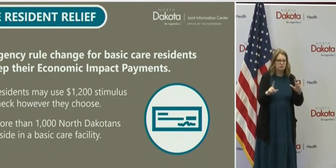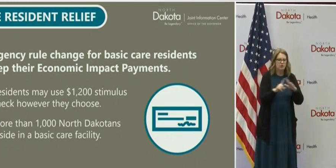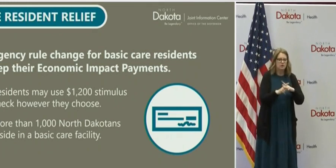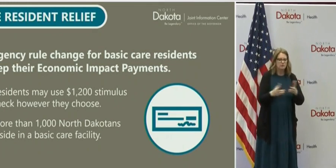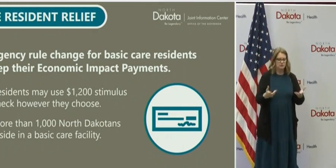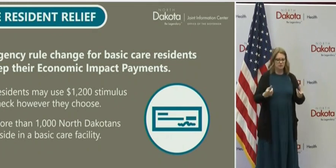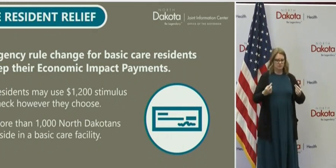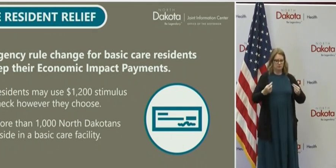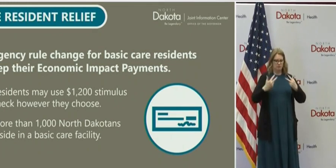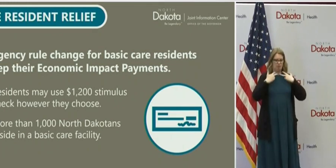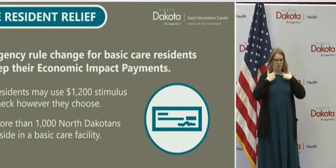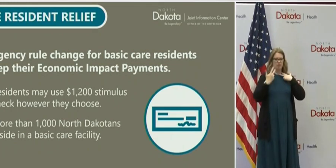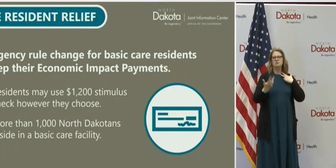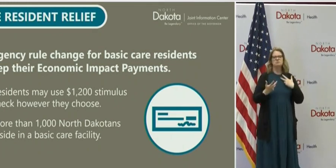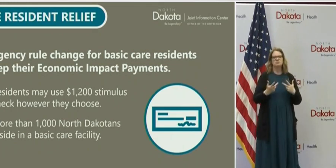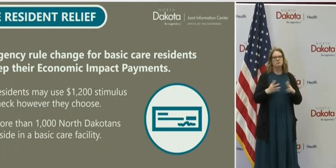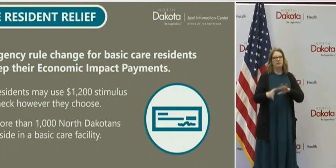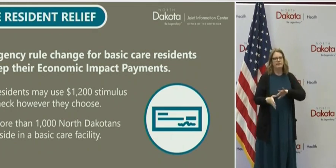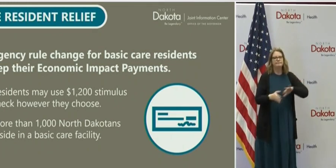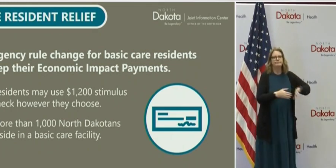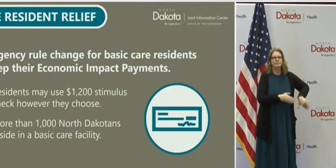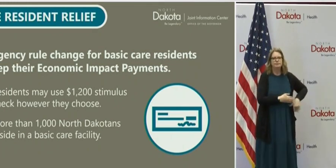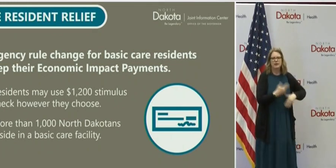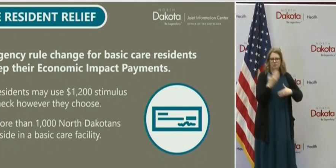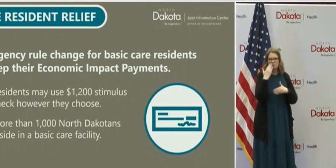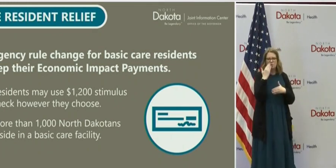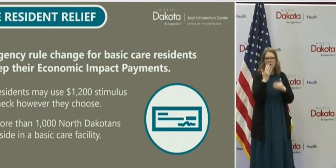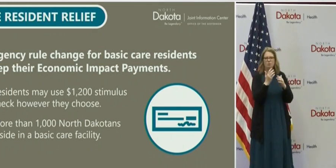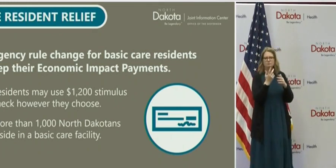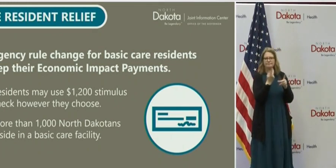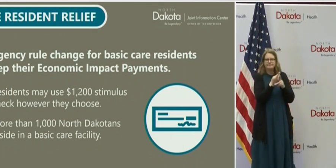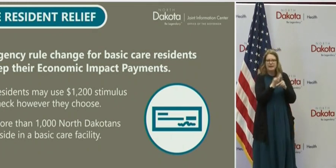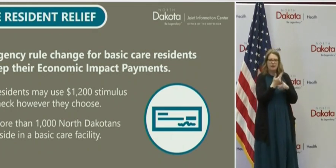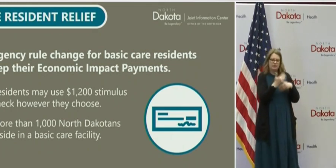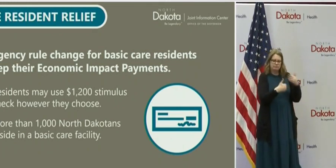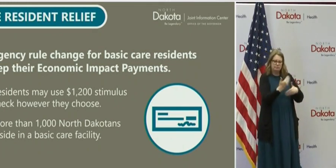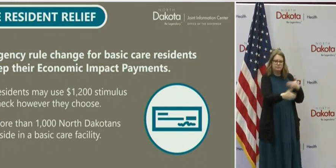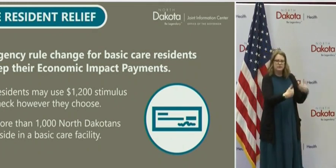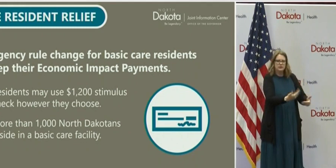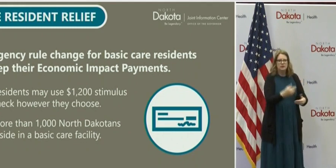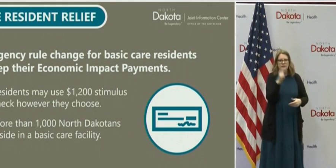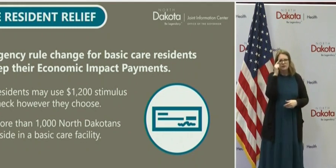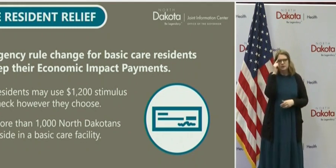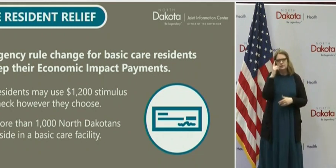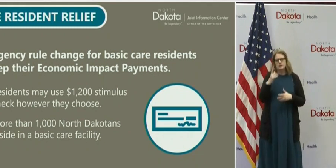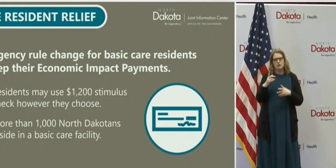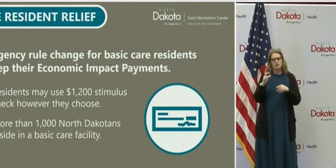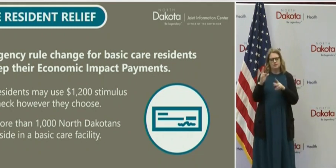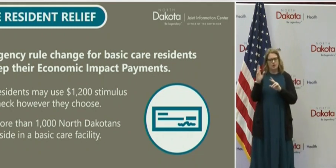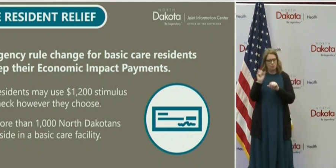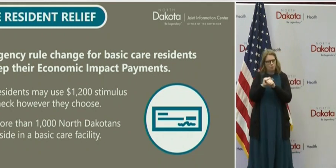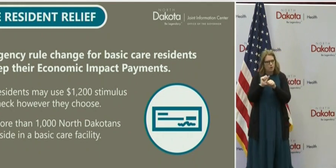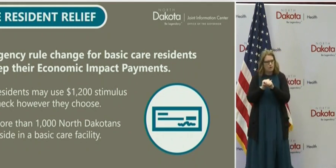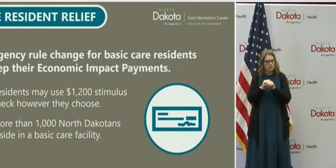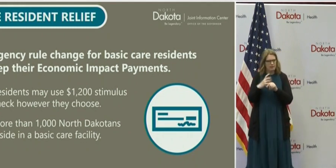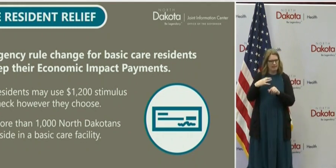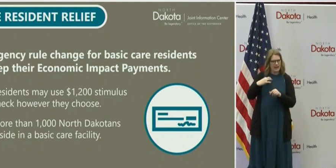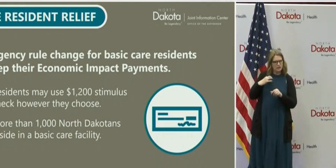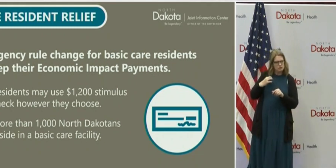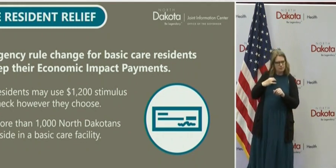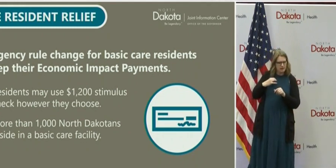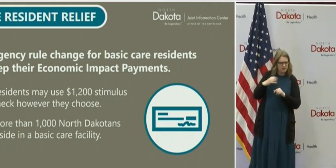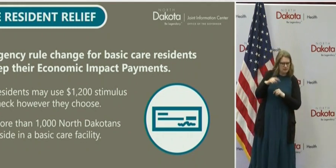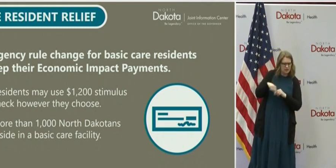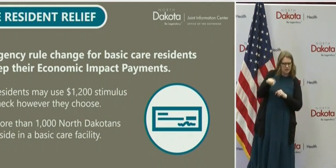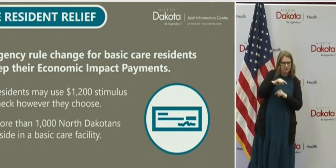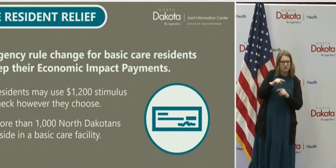this pandemic emergency. Department of Human Services is working with eligibility workers to educate them